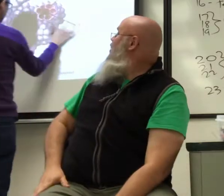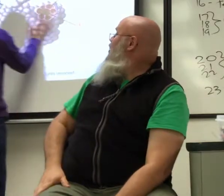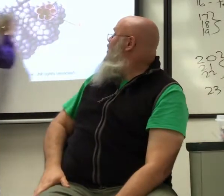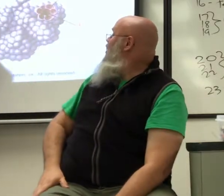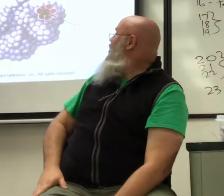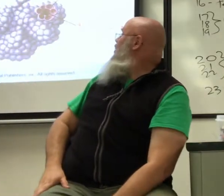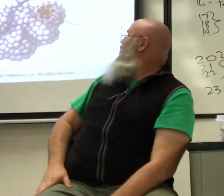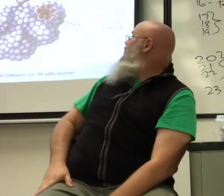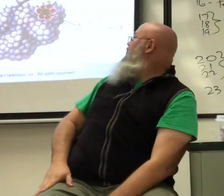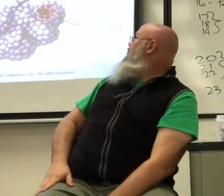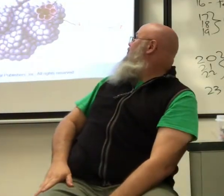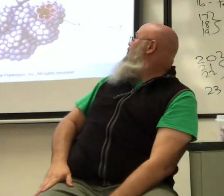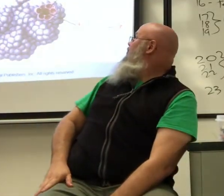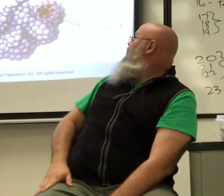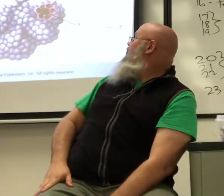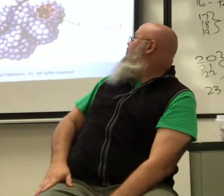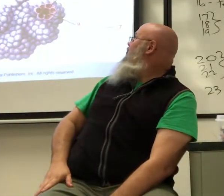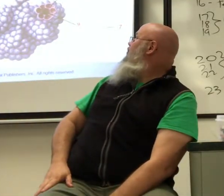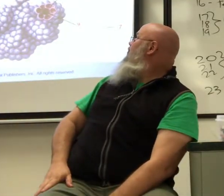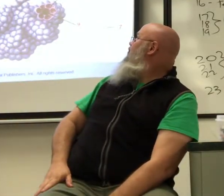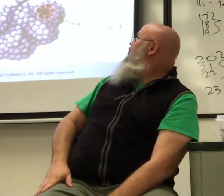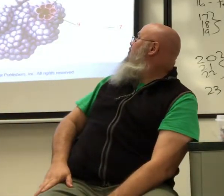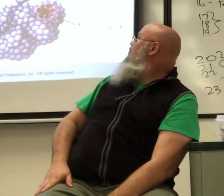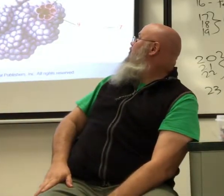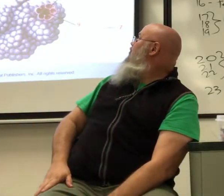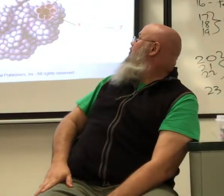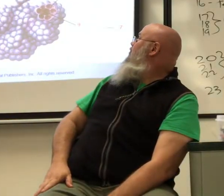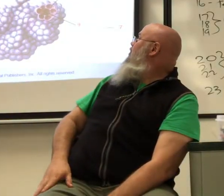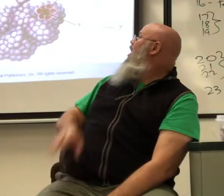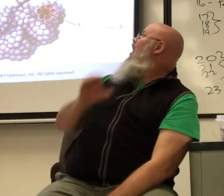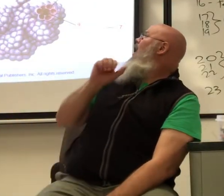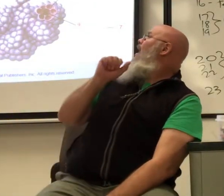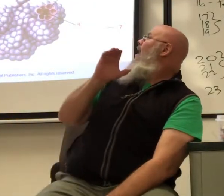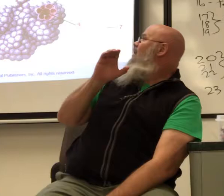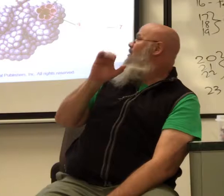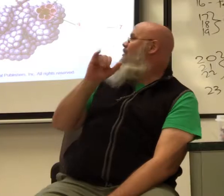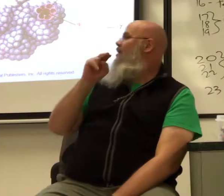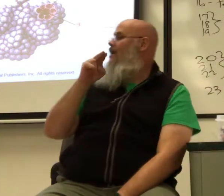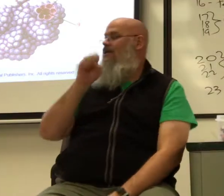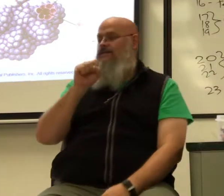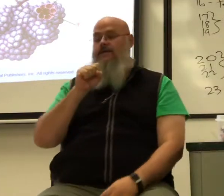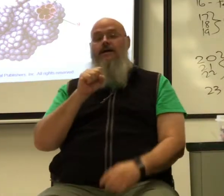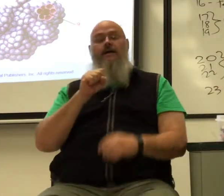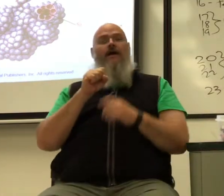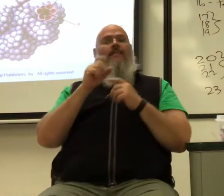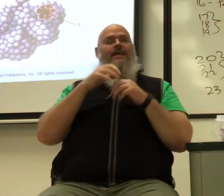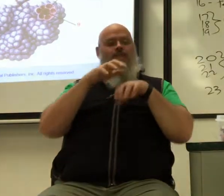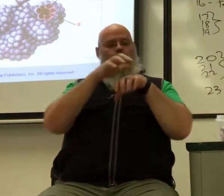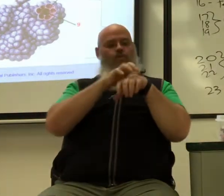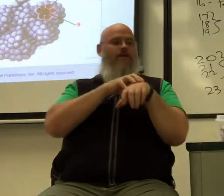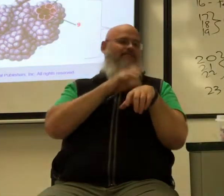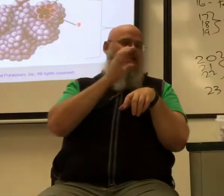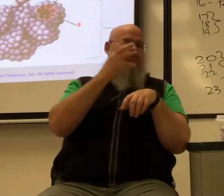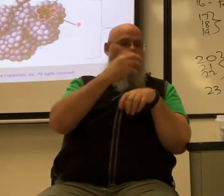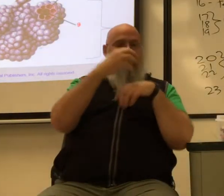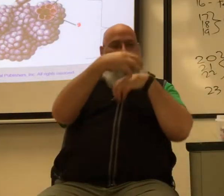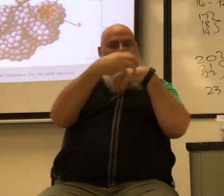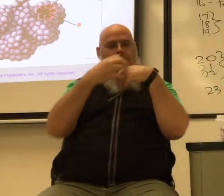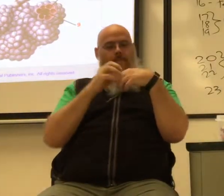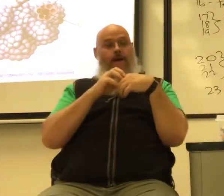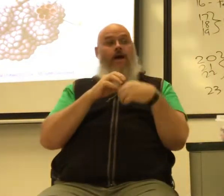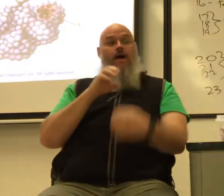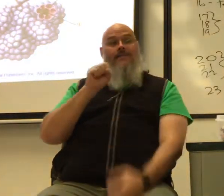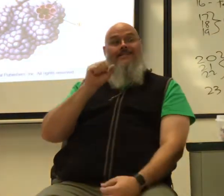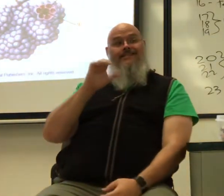many clusters of grapes is the acinus, an alveolar sac, number 8, is just one cluster